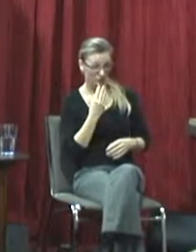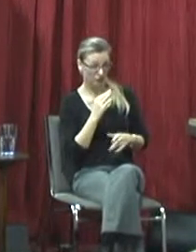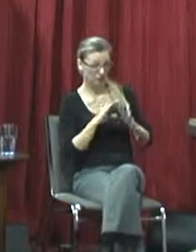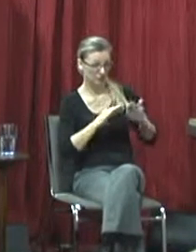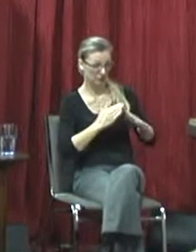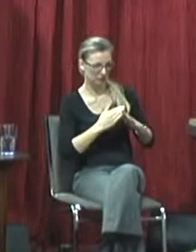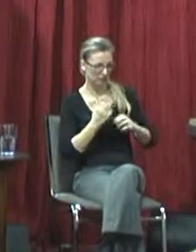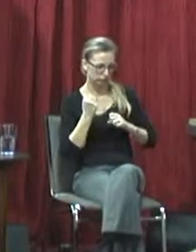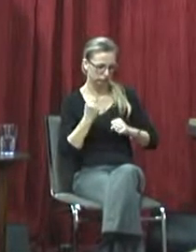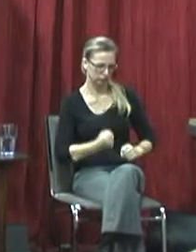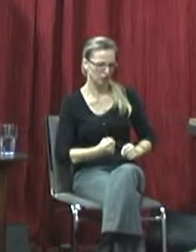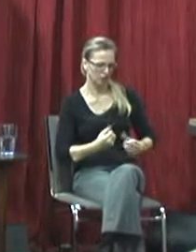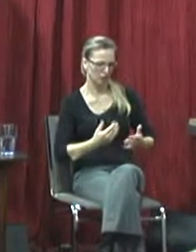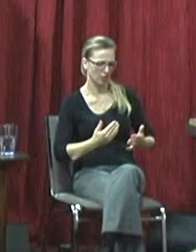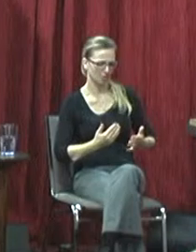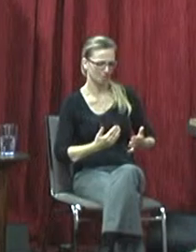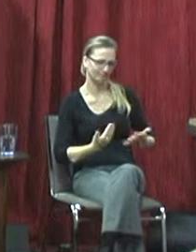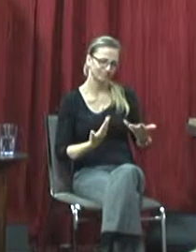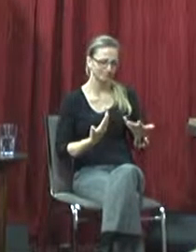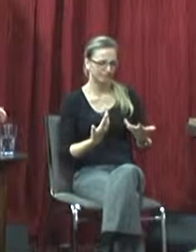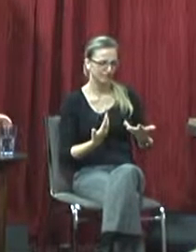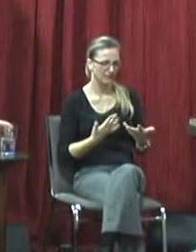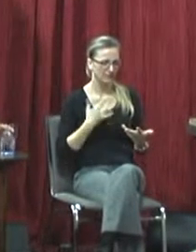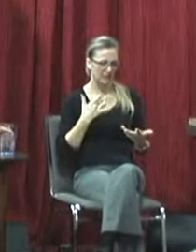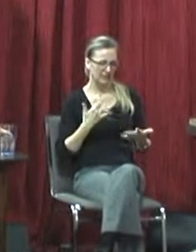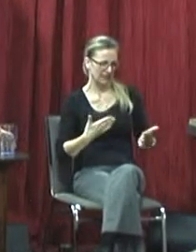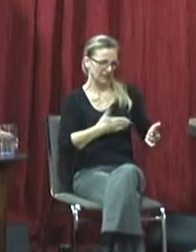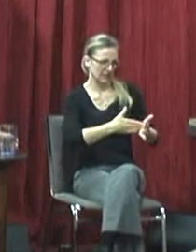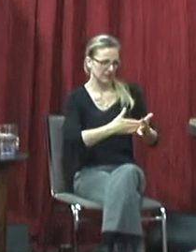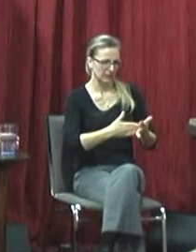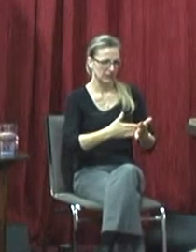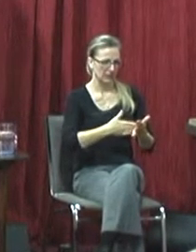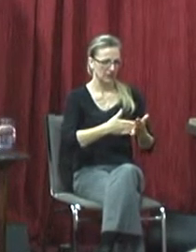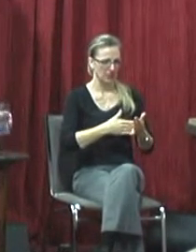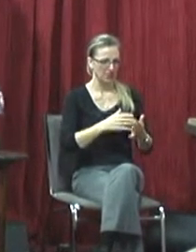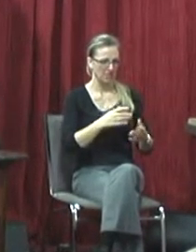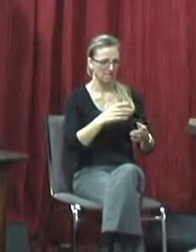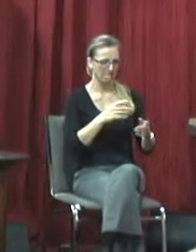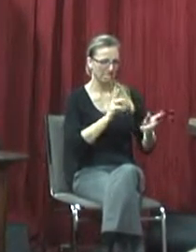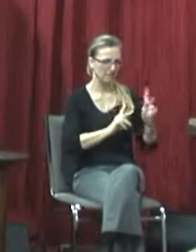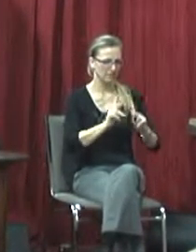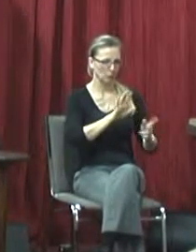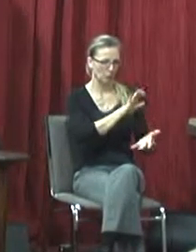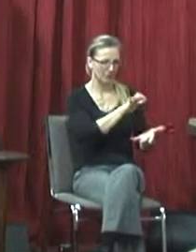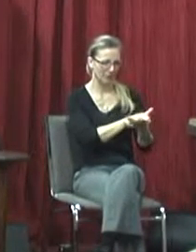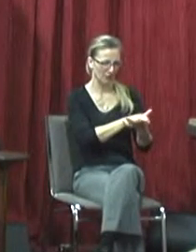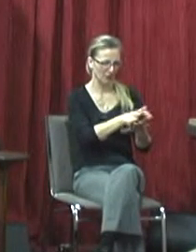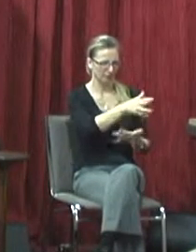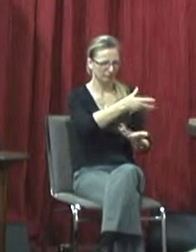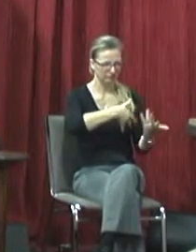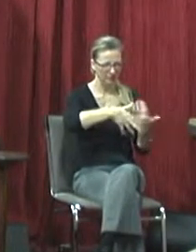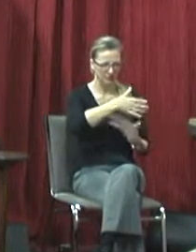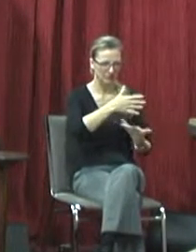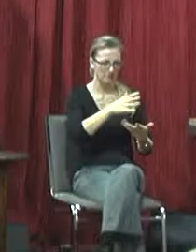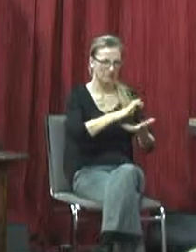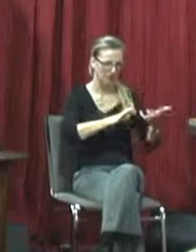resistance to intermarriage, to somebody marrying somebody who's not Jewish. So this is a story about something like that.